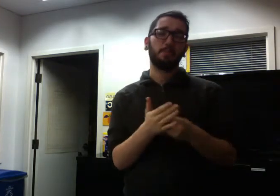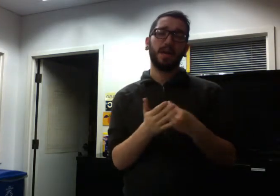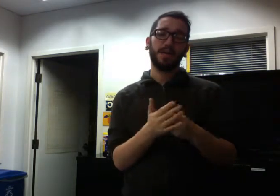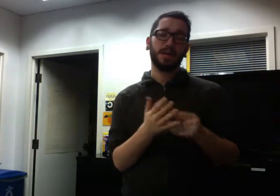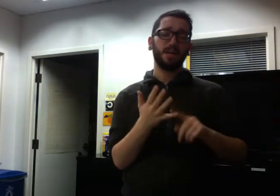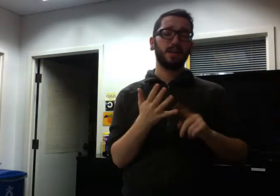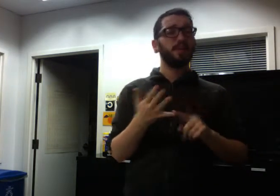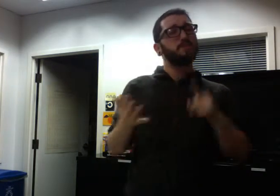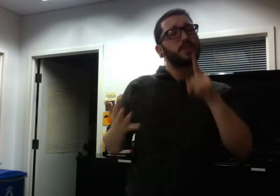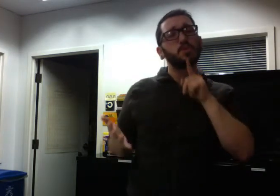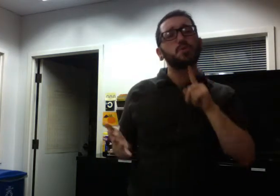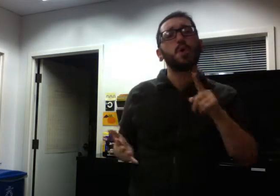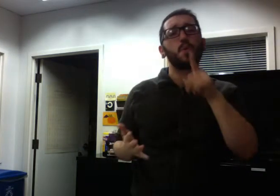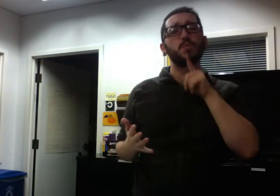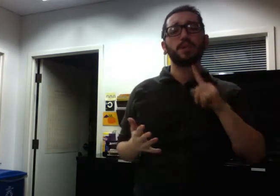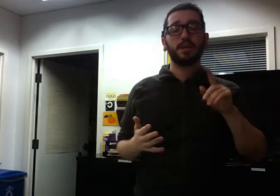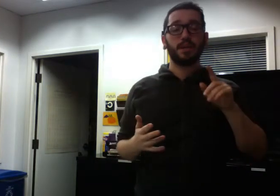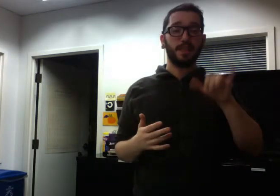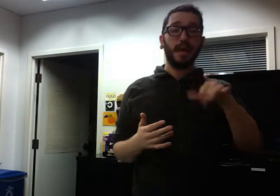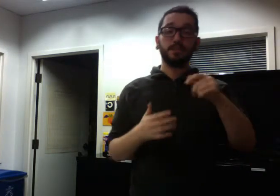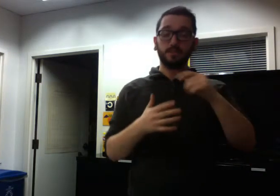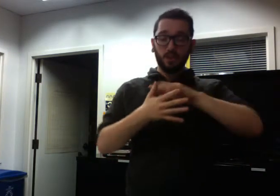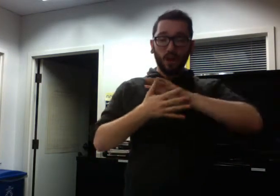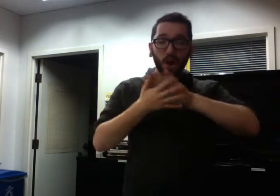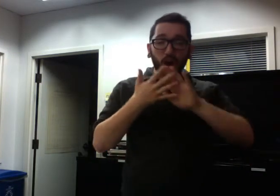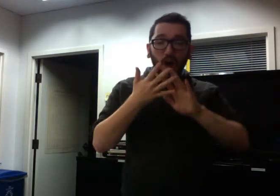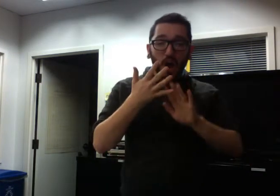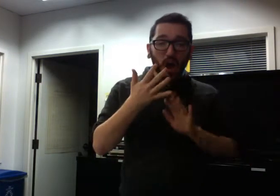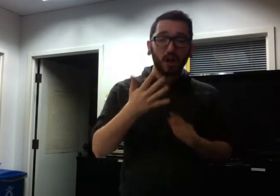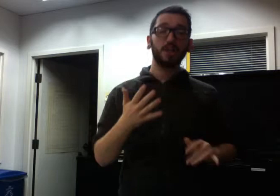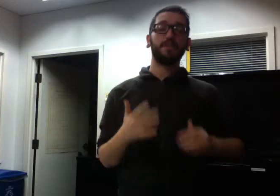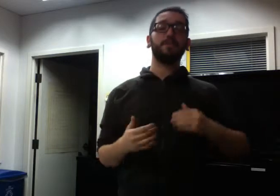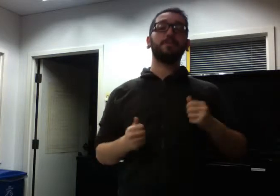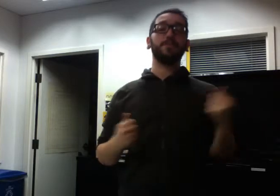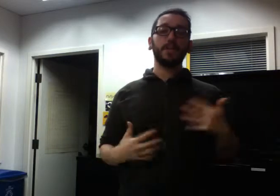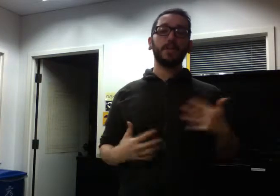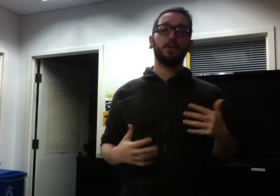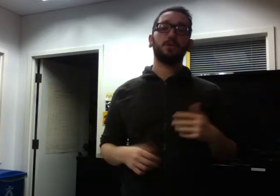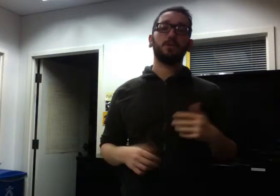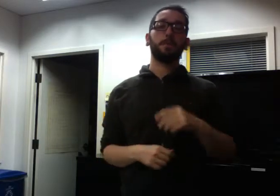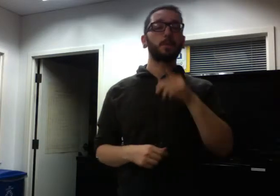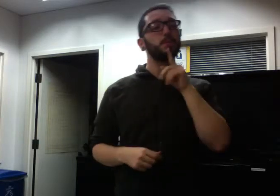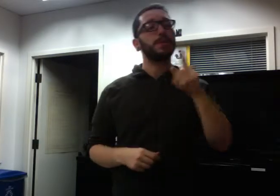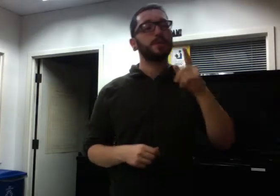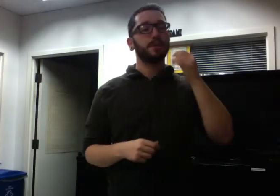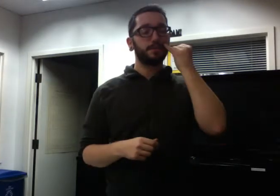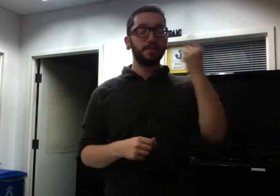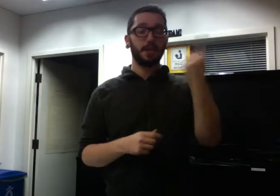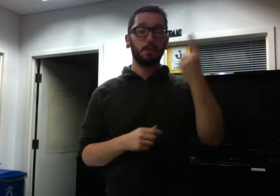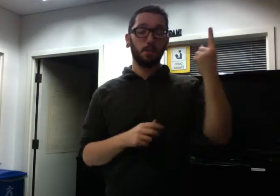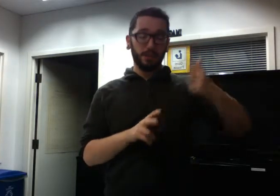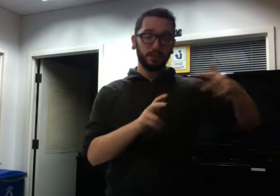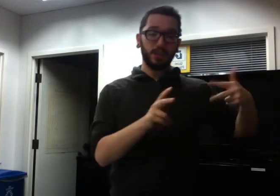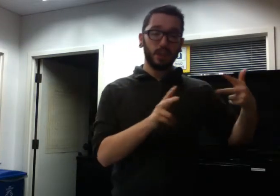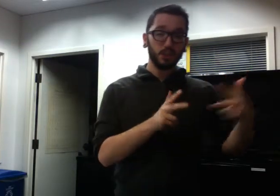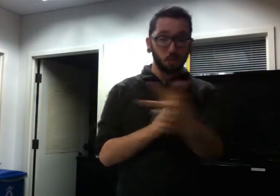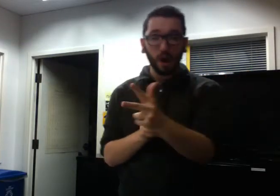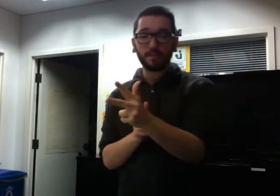to the list. For example, if you get angry because someone cut you off when you're driving, the first thing